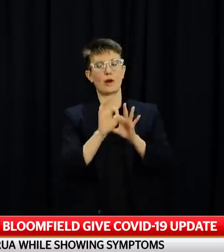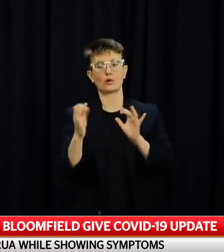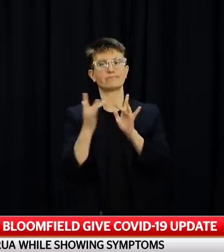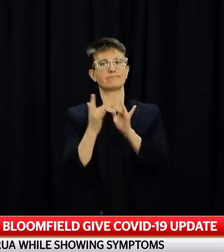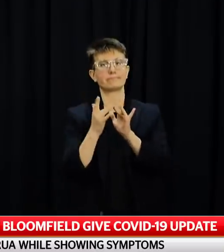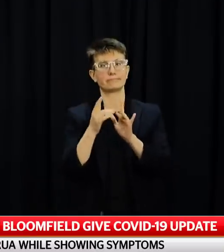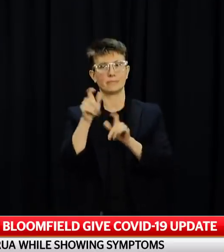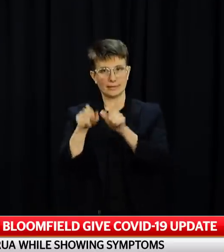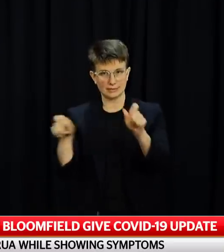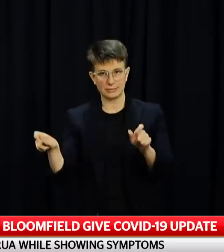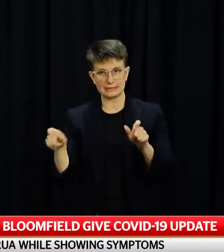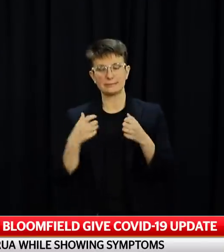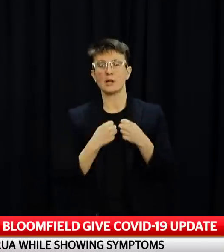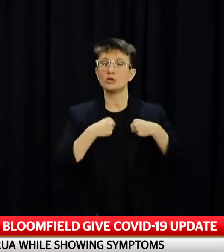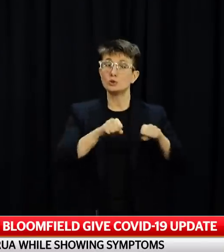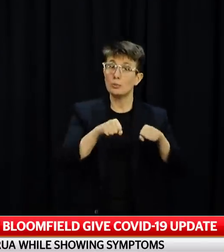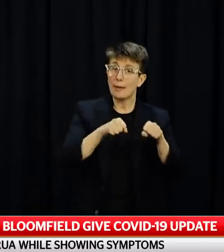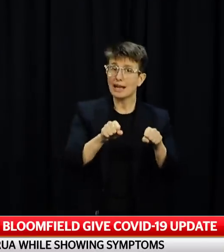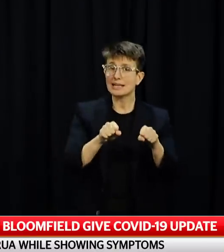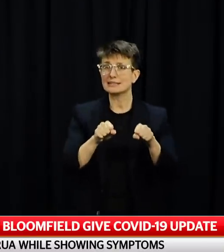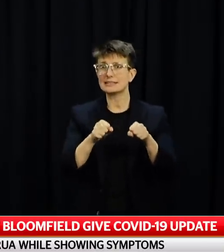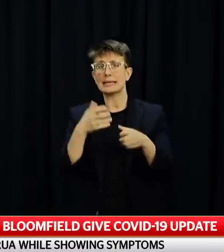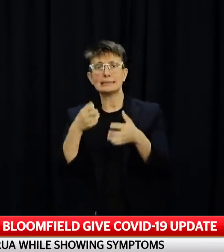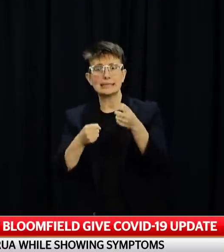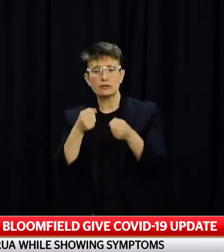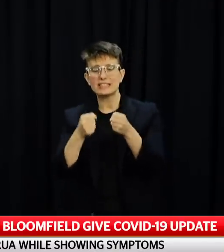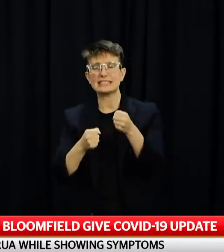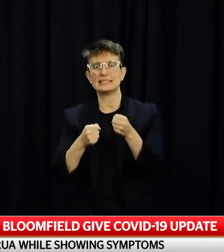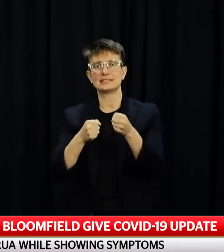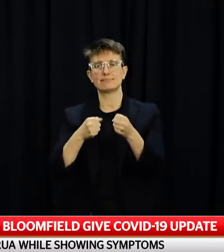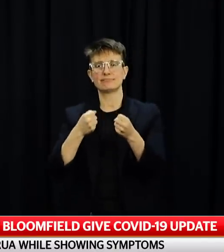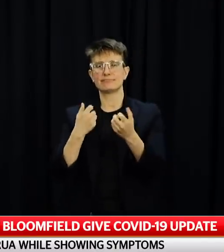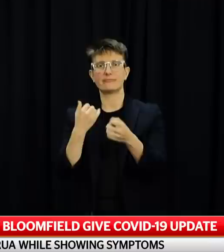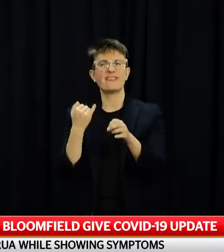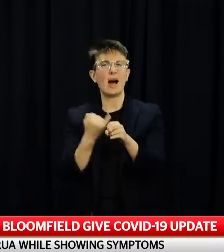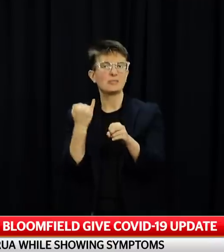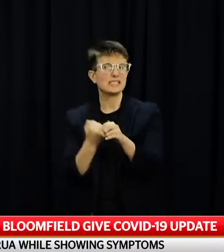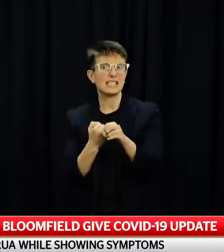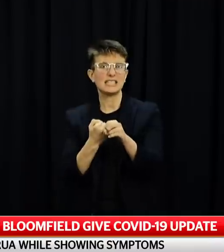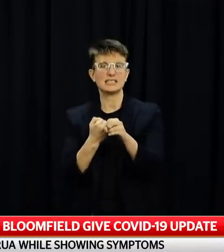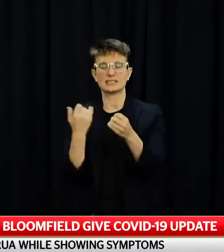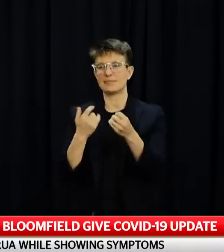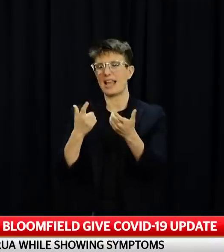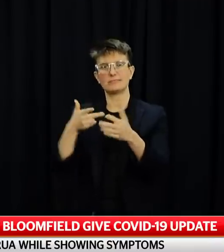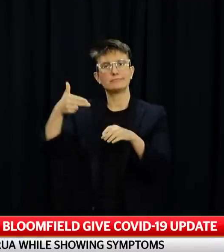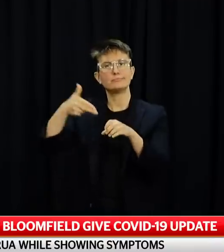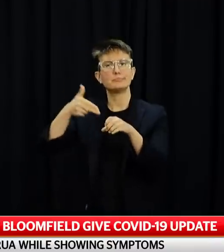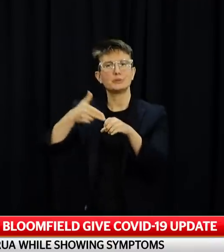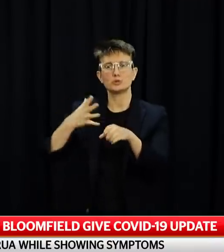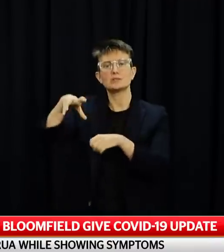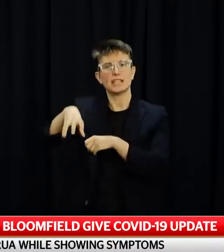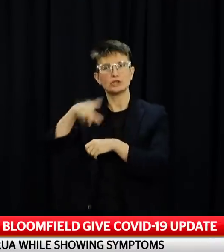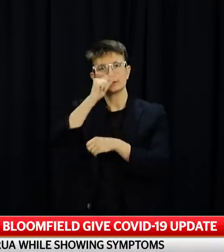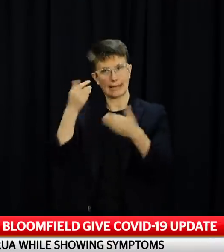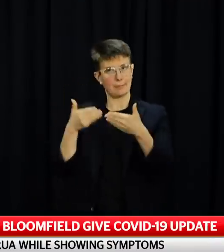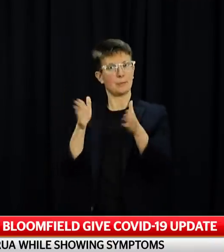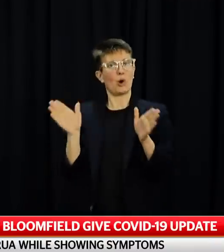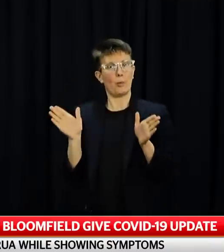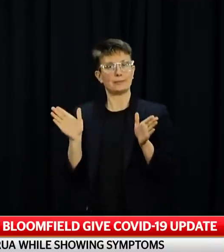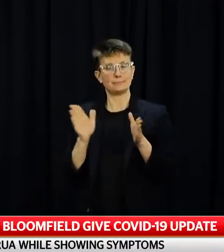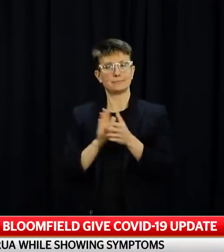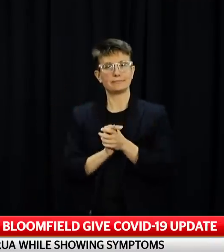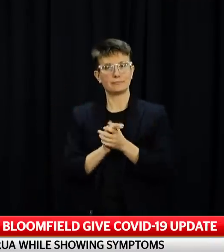customers on their premises. Retail is possible through delivery and non-contact collection, including of prepared